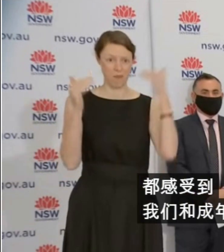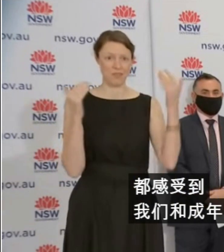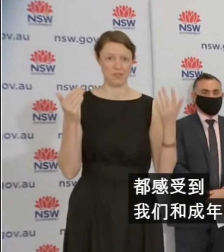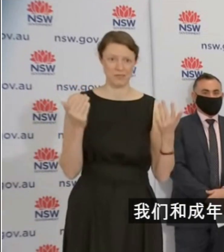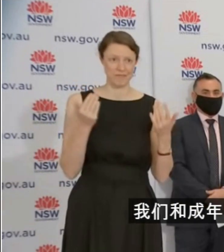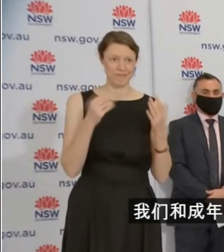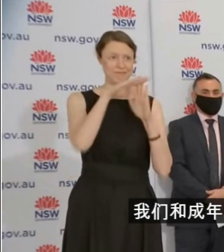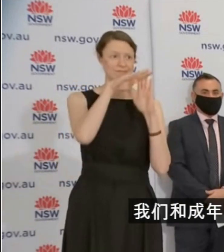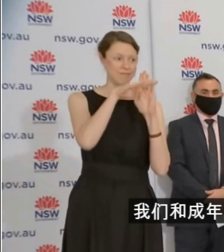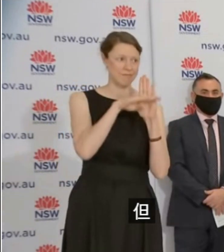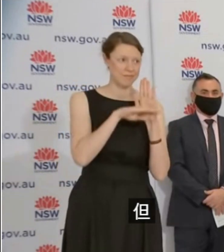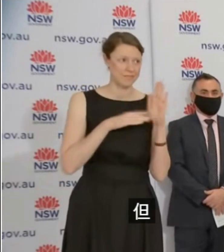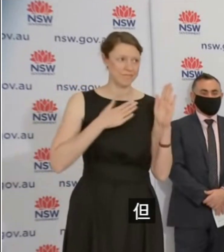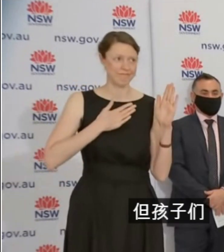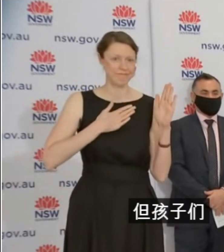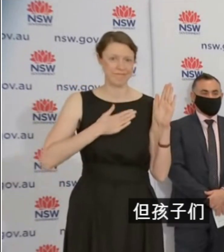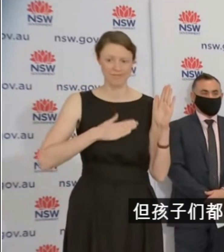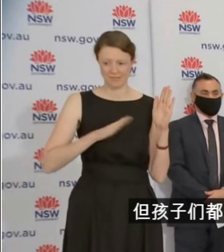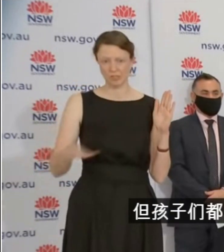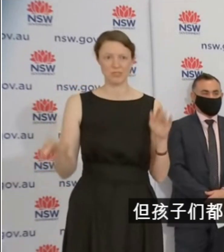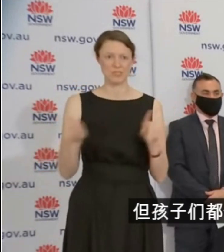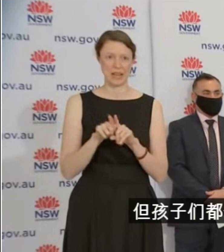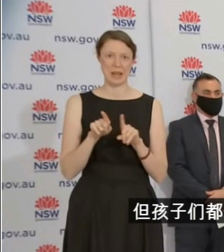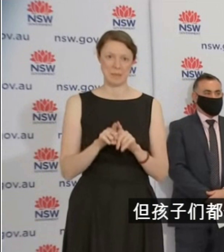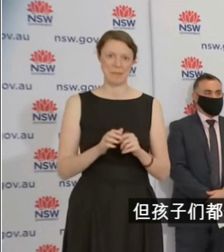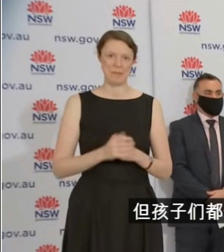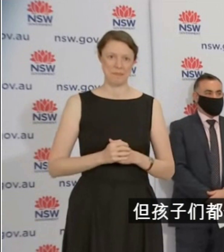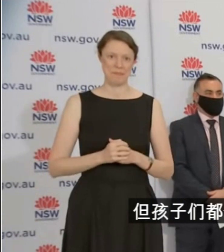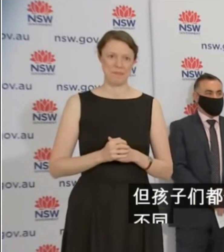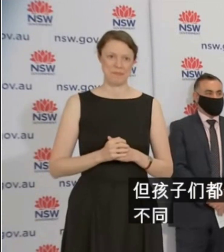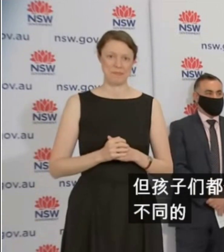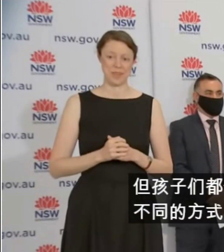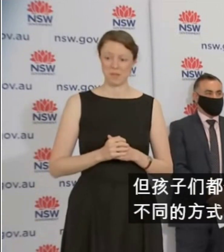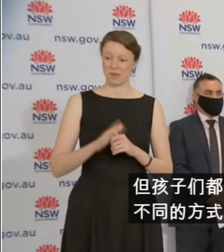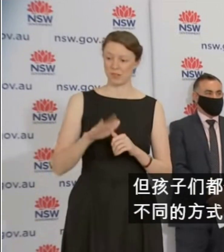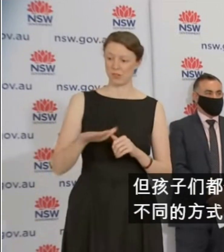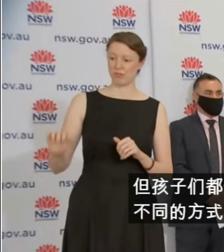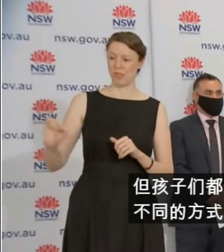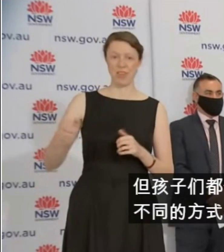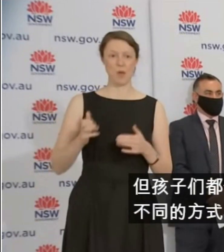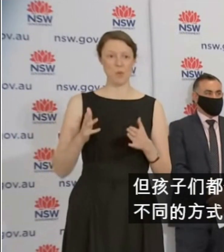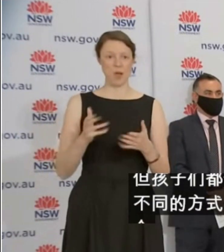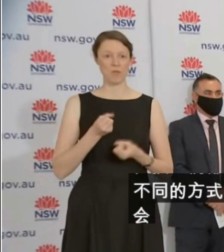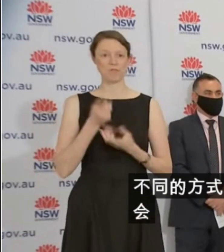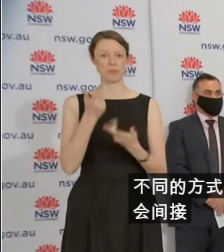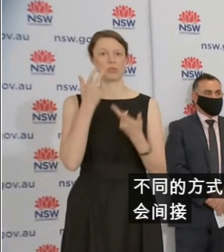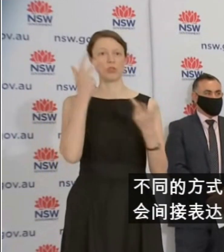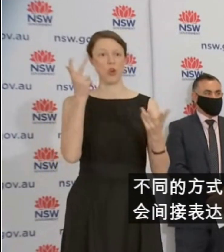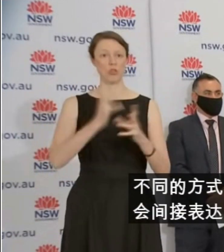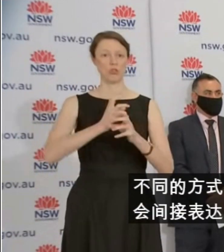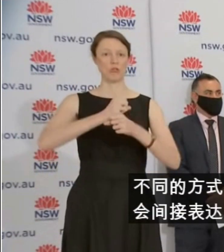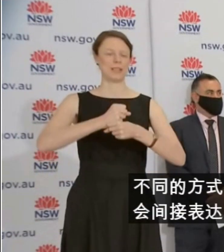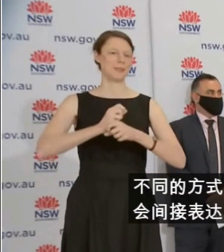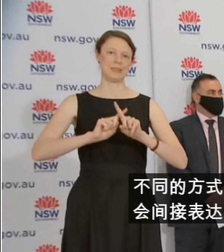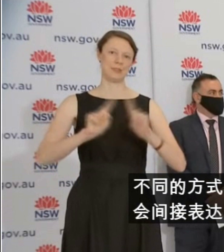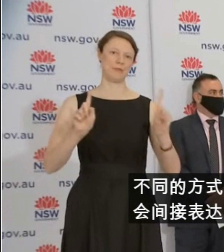as much as us adults. But children will all express stress differently, and they'll very often express it